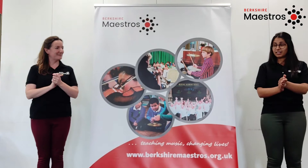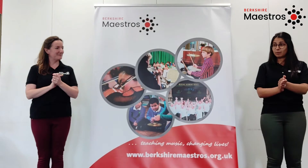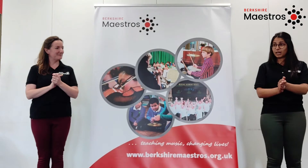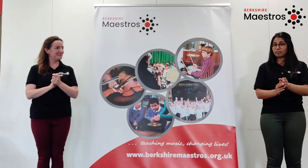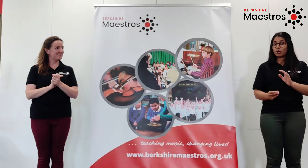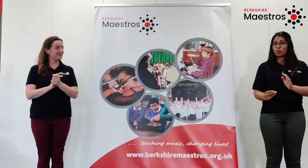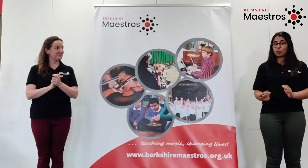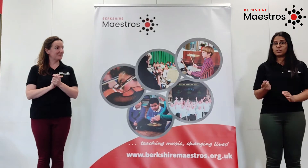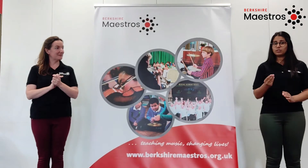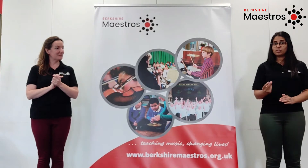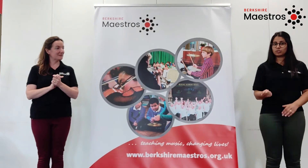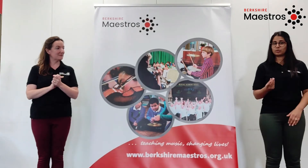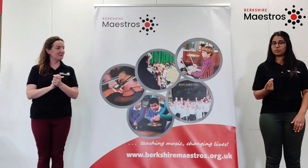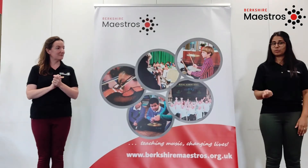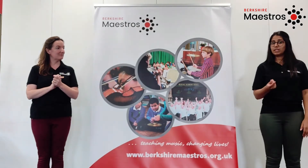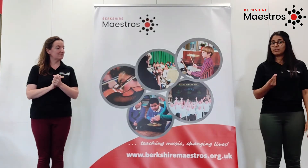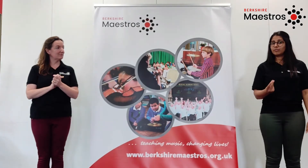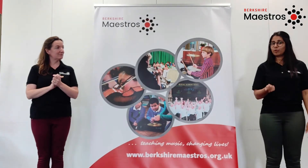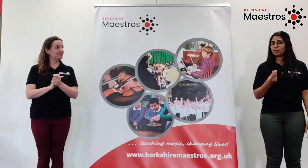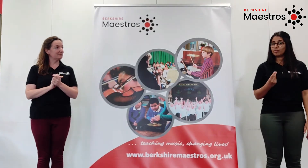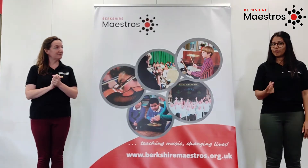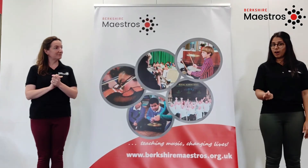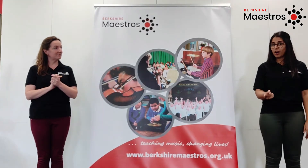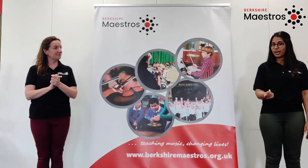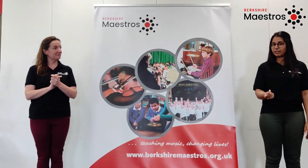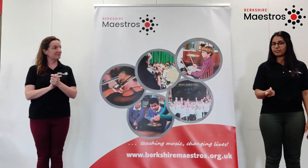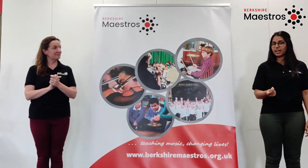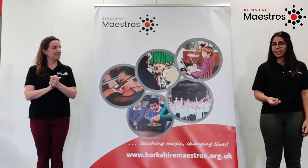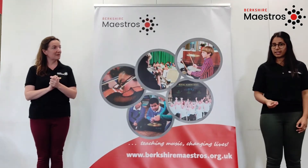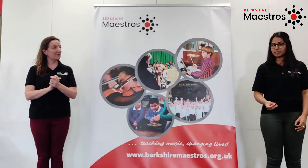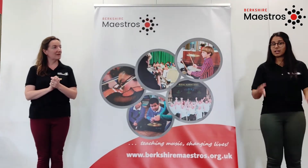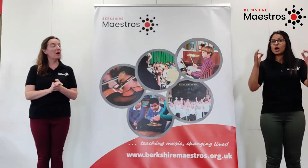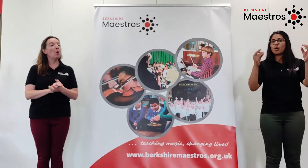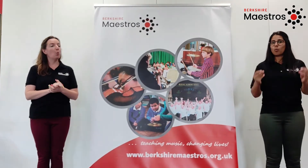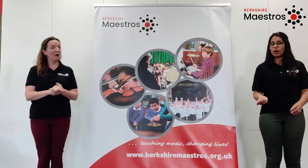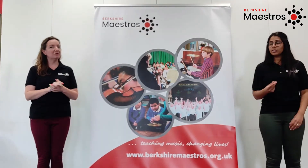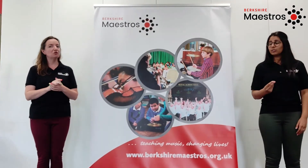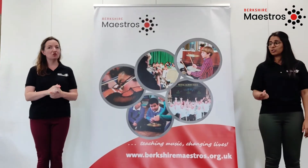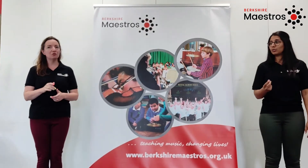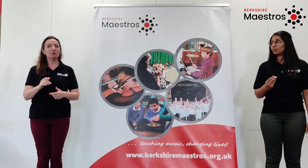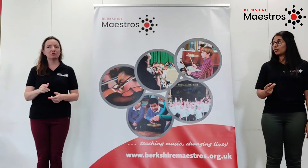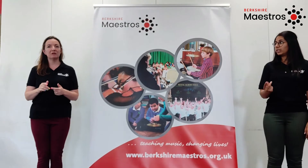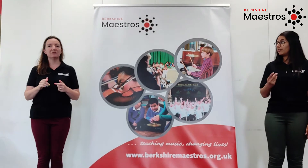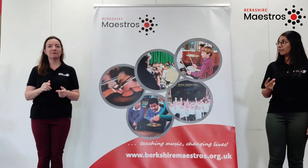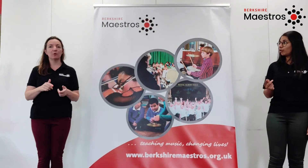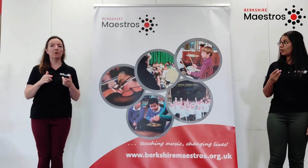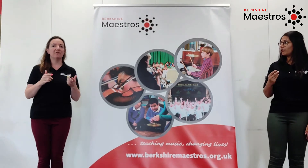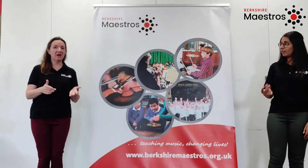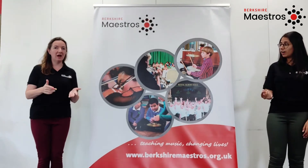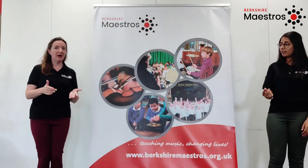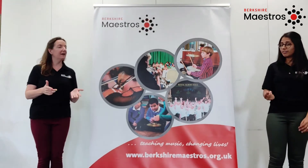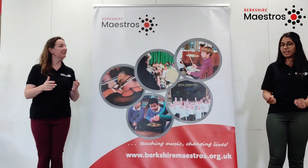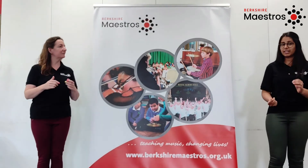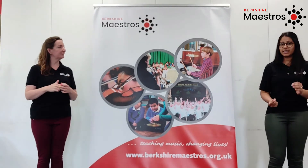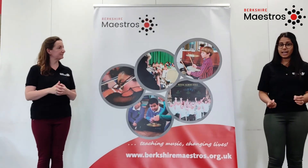then we have one, two, three, four, five. And one, two, three, four, five. And